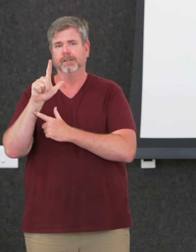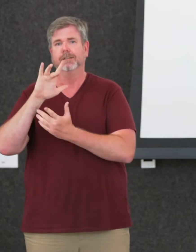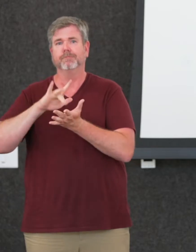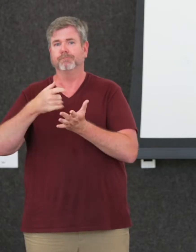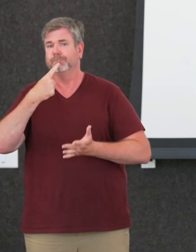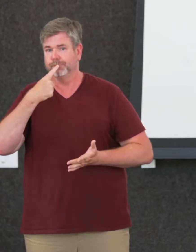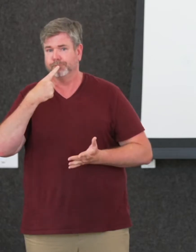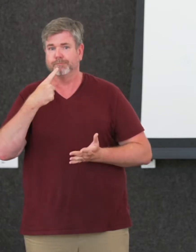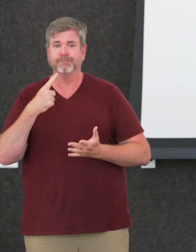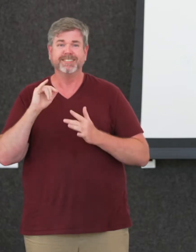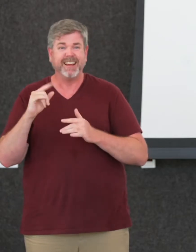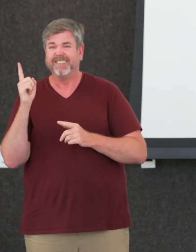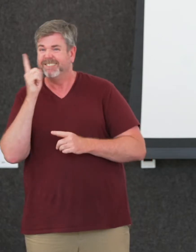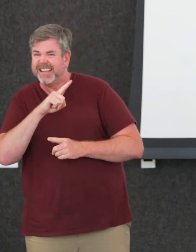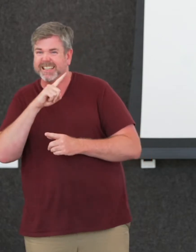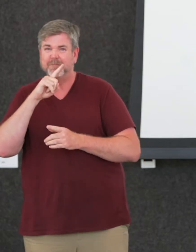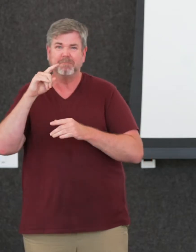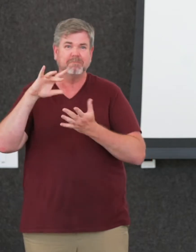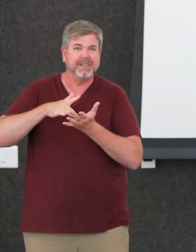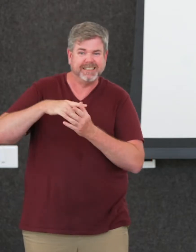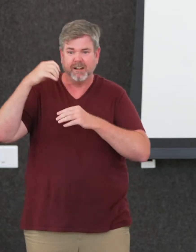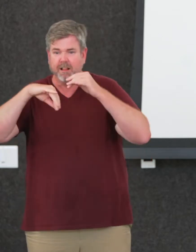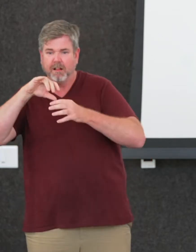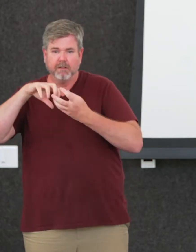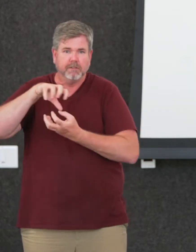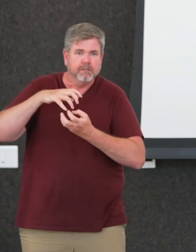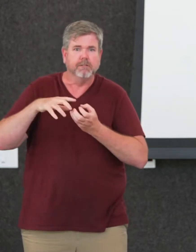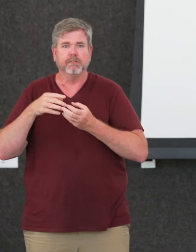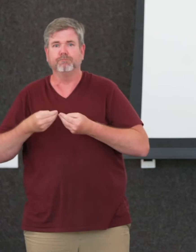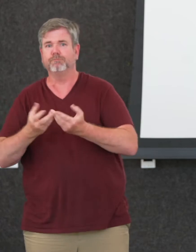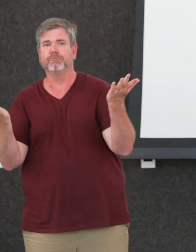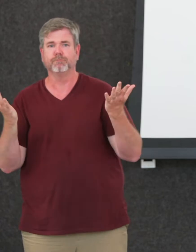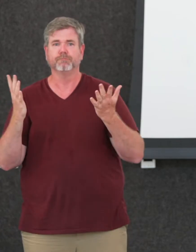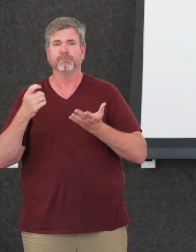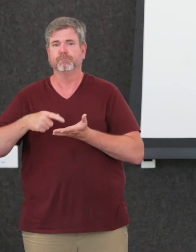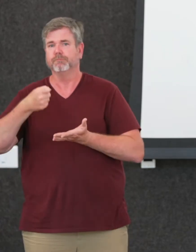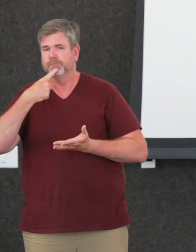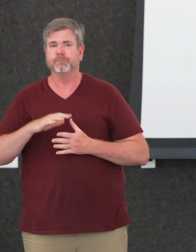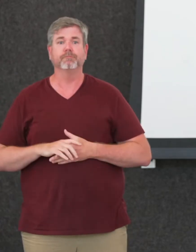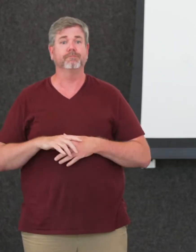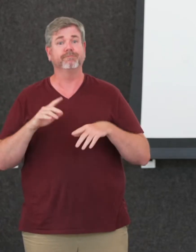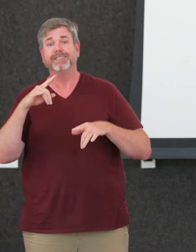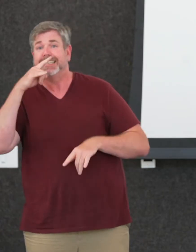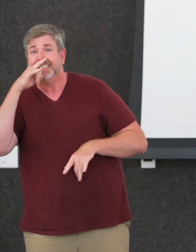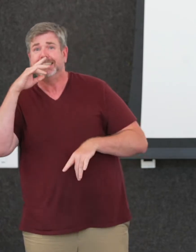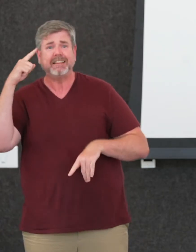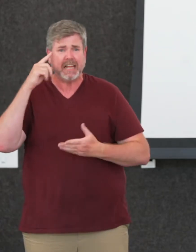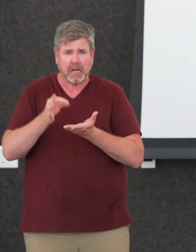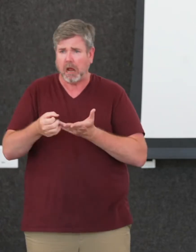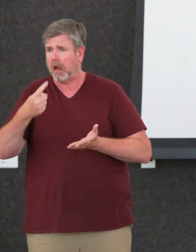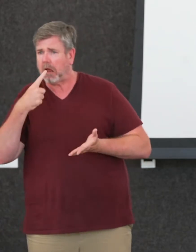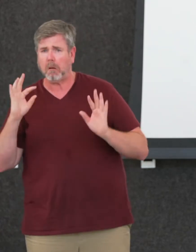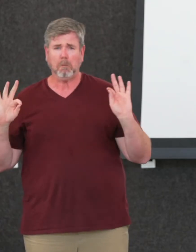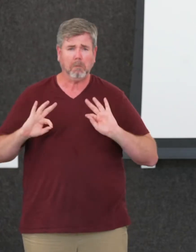community and killing teens who think they're using it recreationally or they're taking something else,